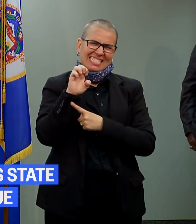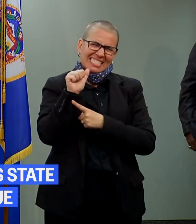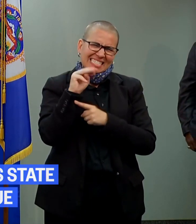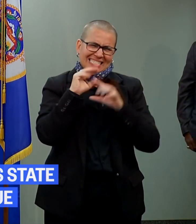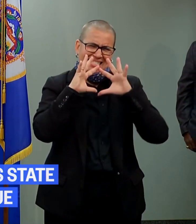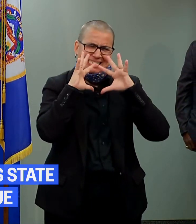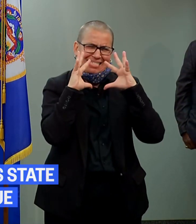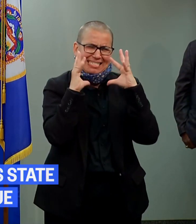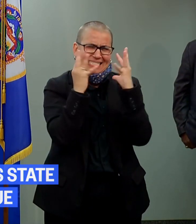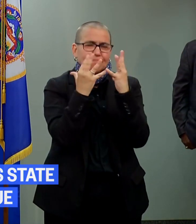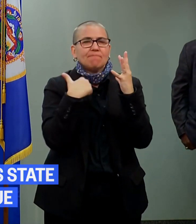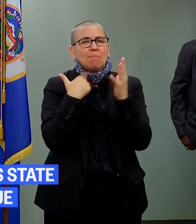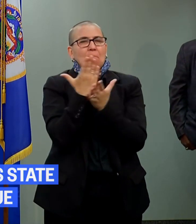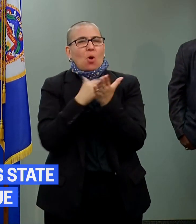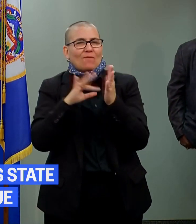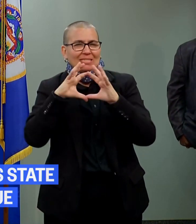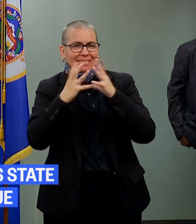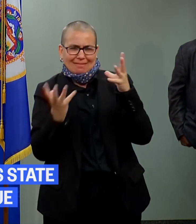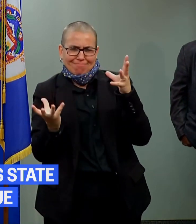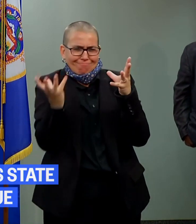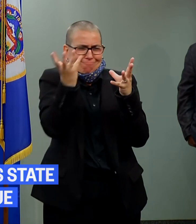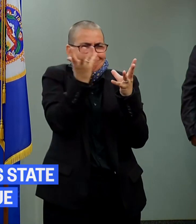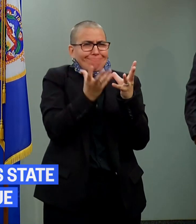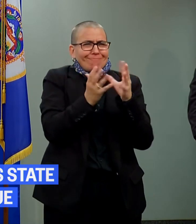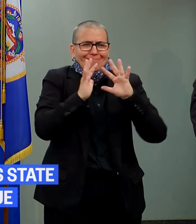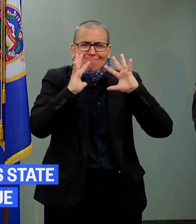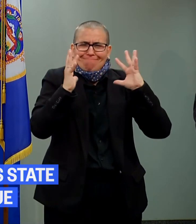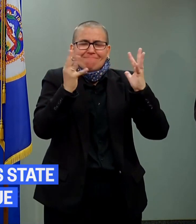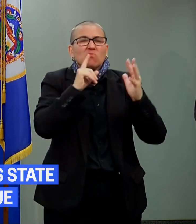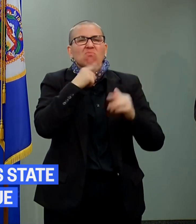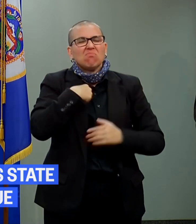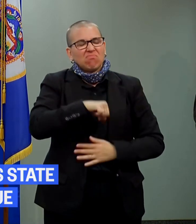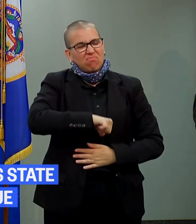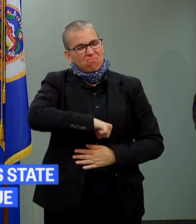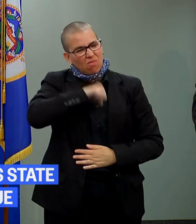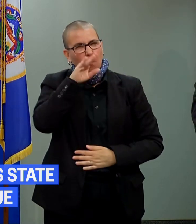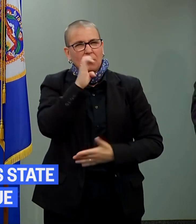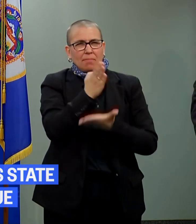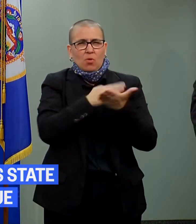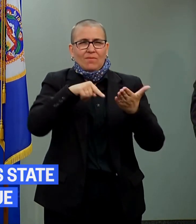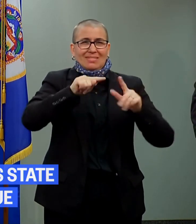incredibly proud to be a part of that team, both in Minneapolis and in St. Paul.